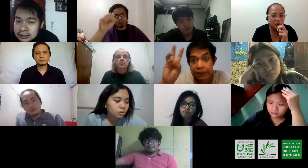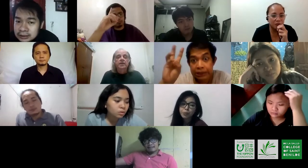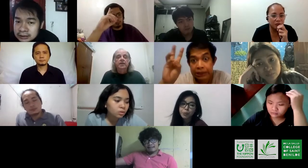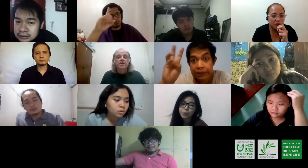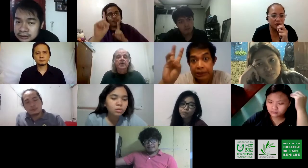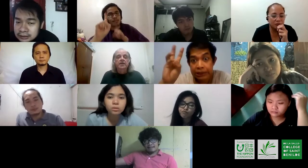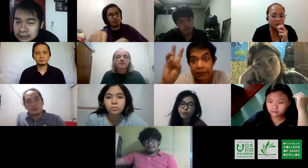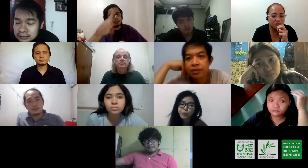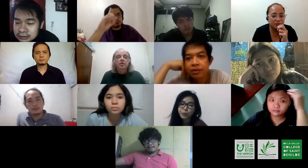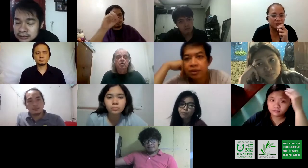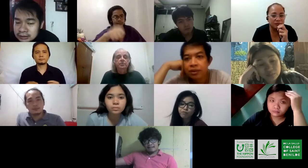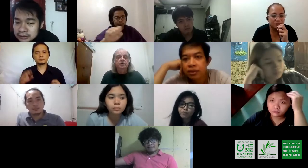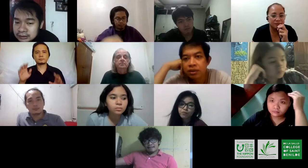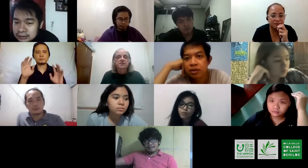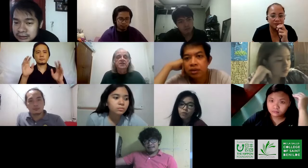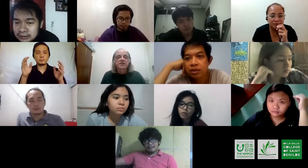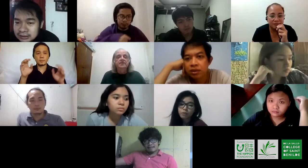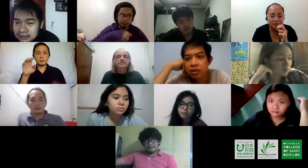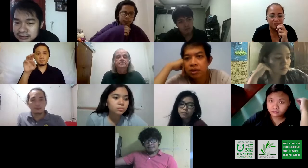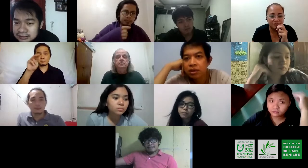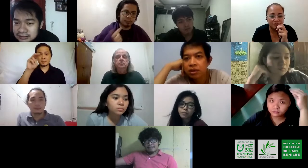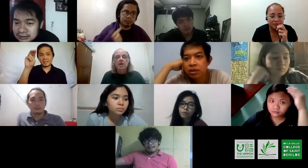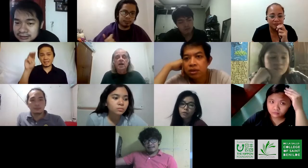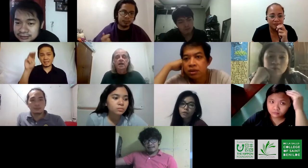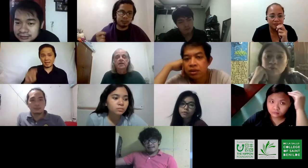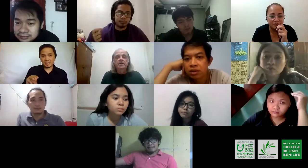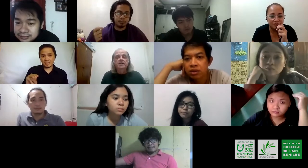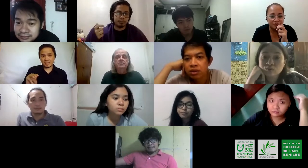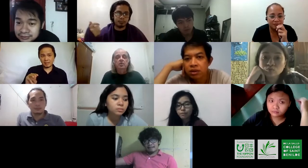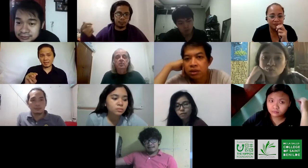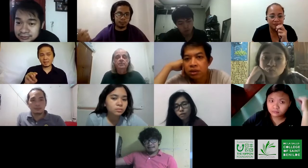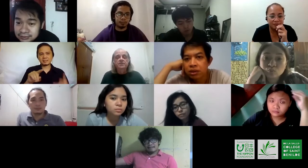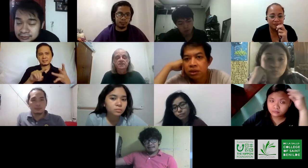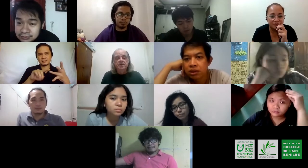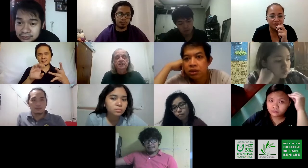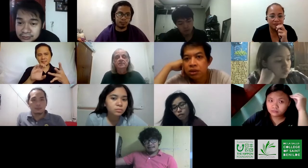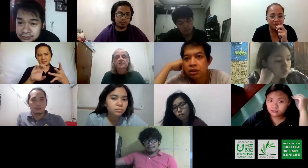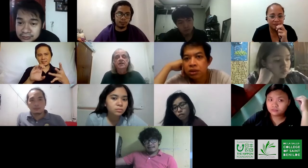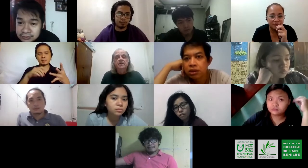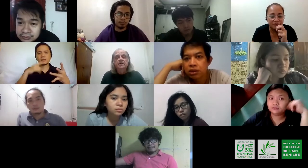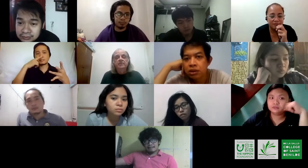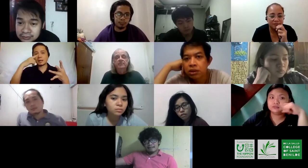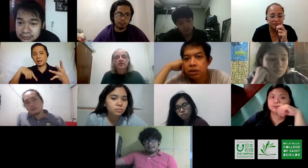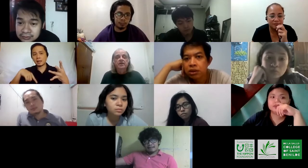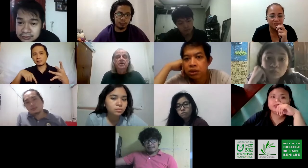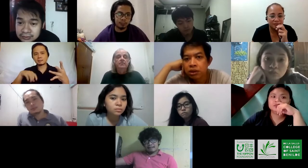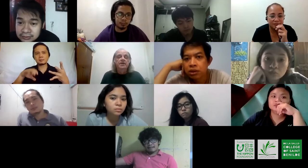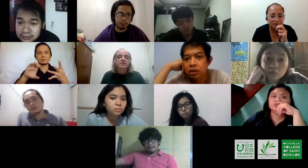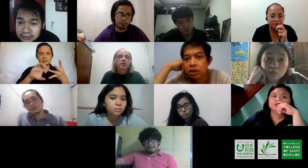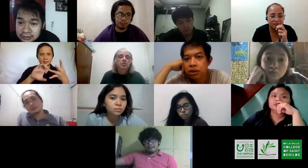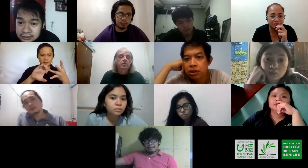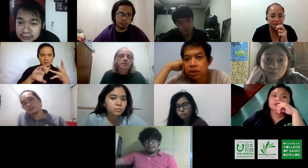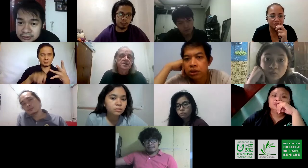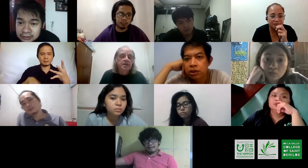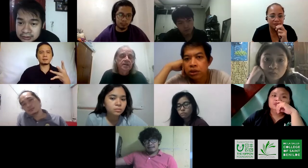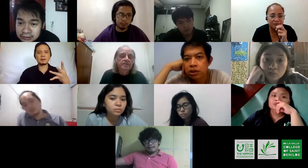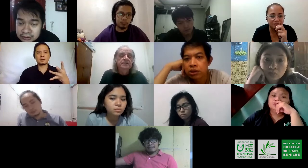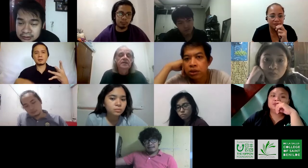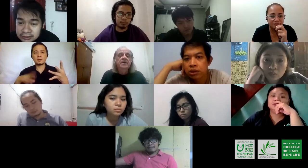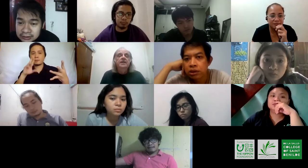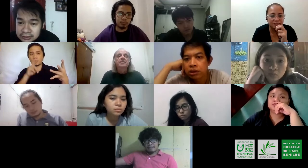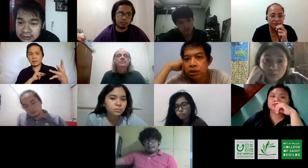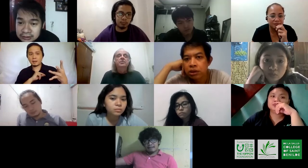So Manila has both, C. Thailand has both, C. Vietnam has both,